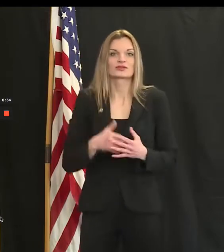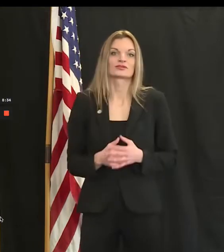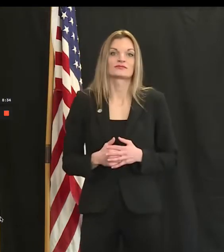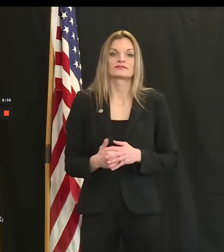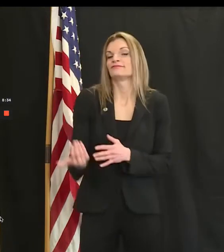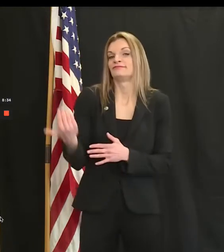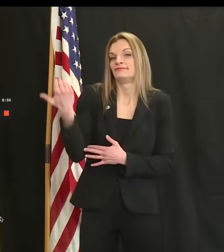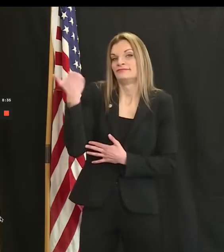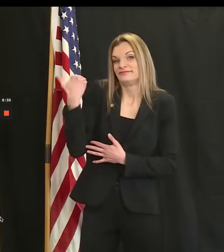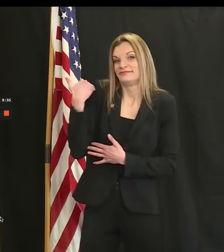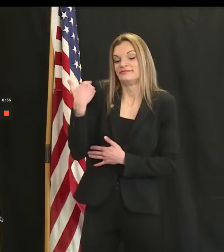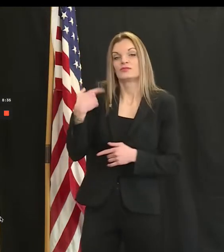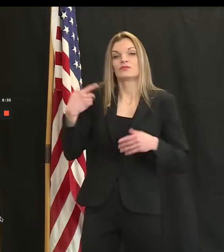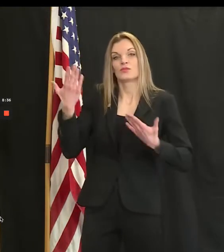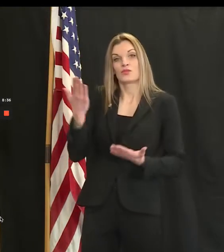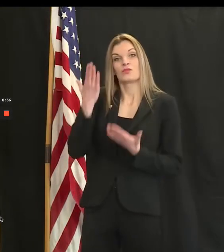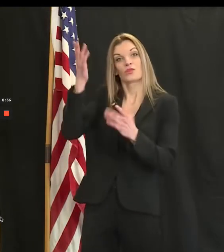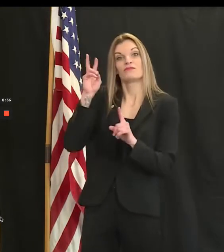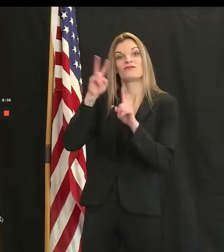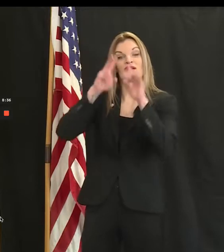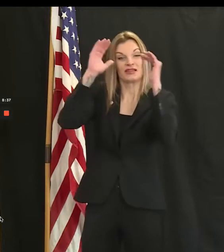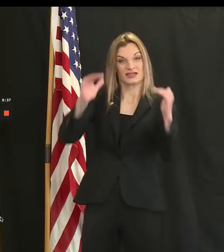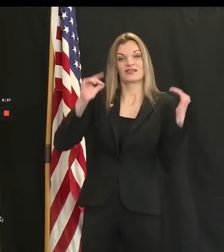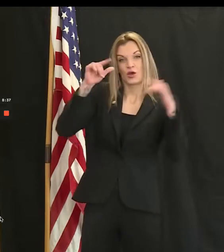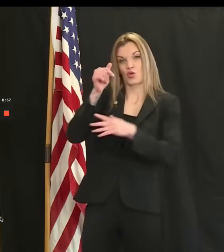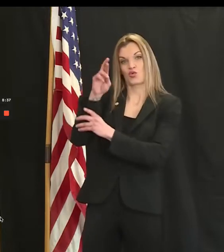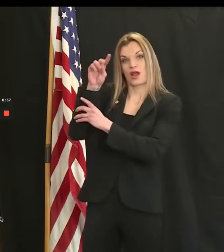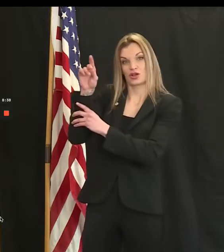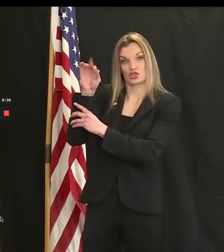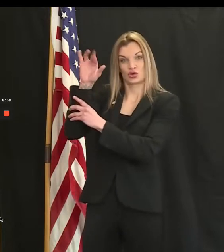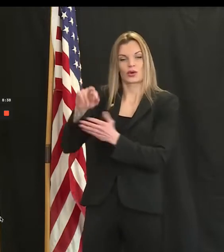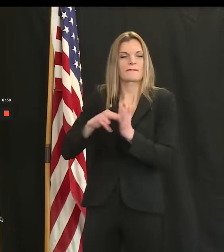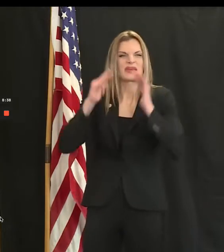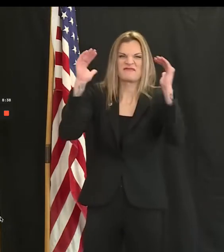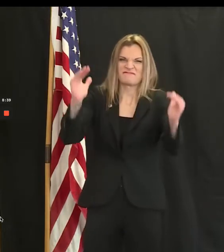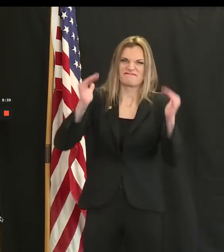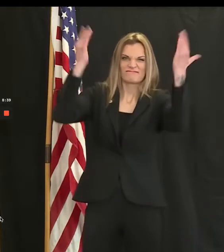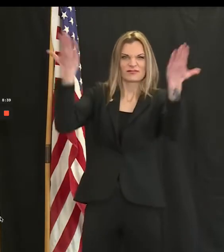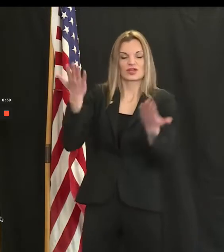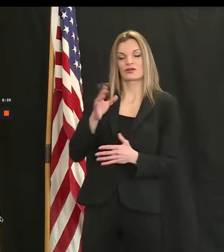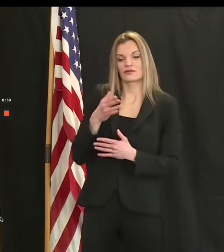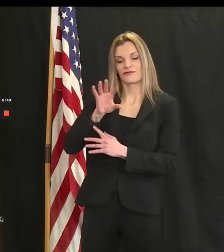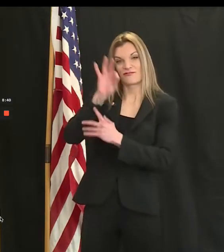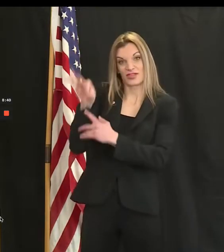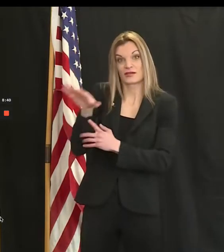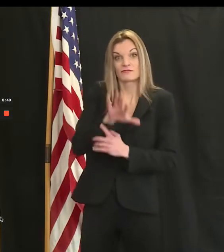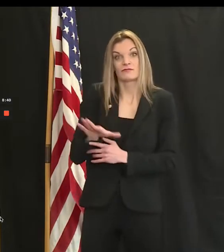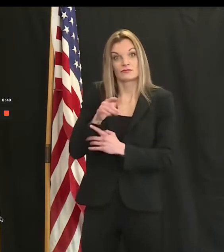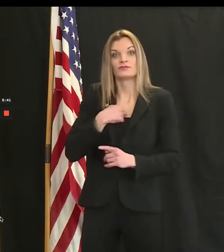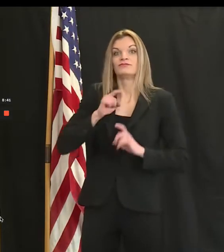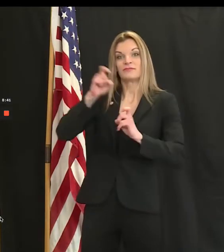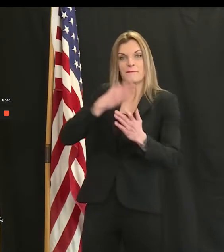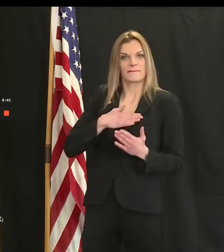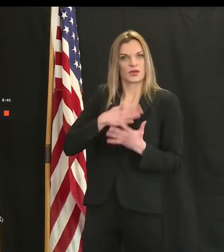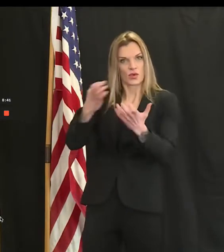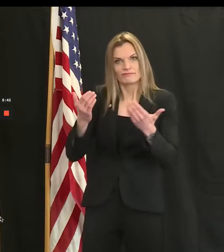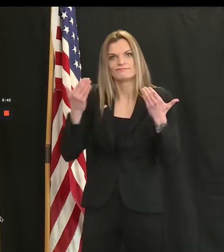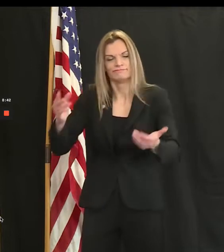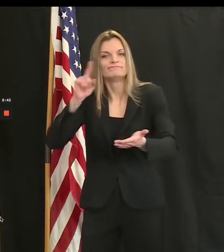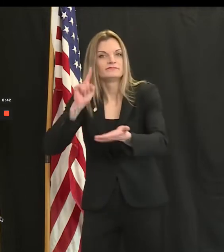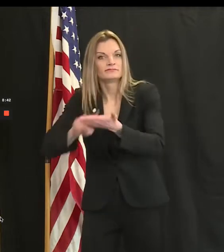jury petition with the chief judge of the Seventh Circuit Court for Genesee County. That petition was granted, and